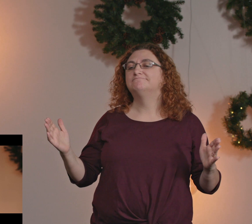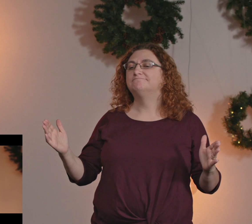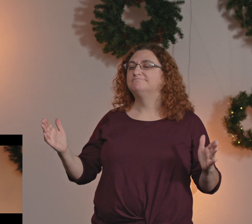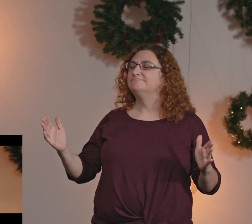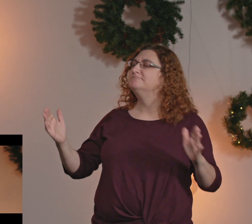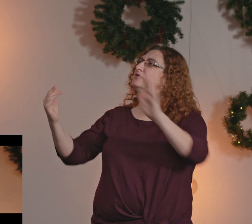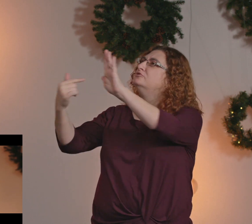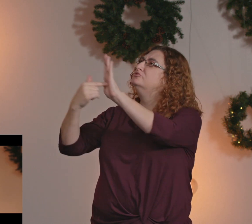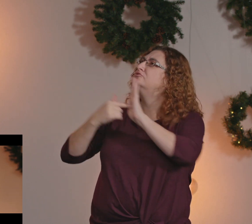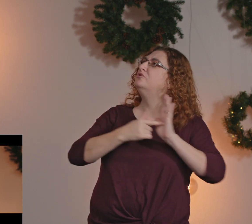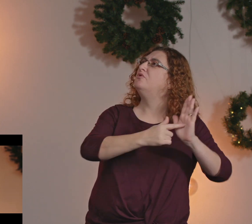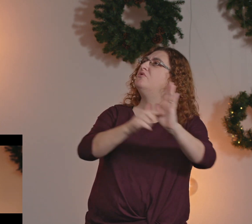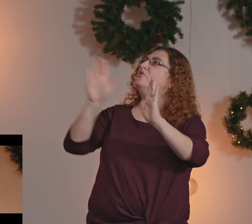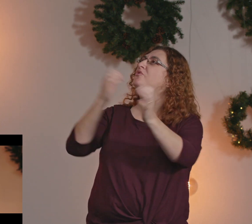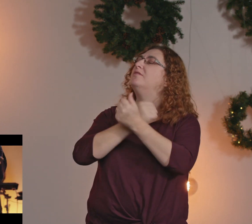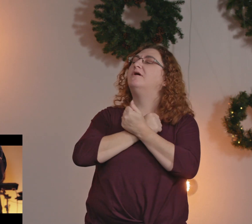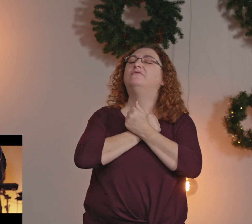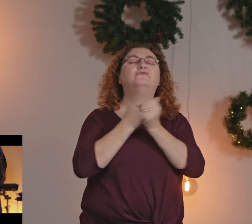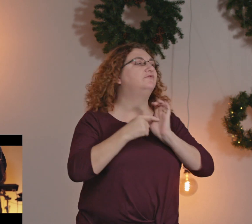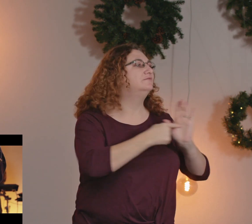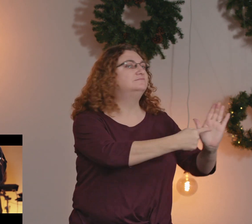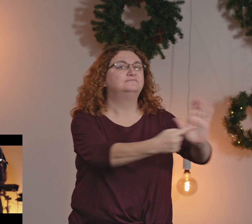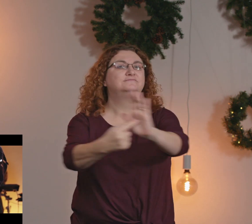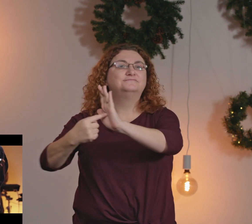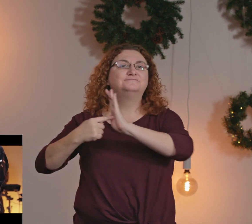Savior. Show the world your love.